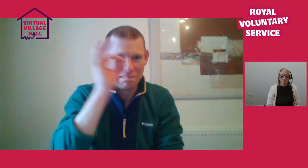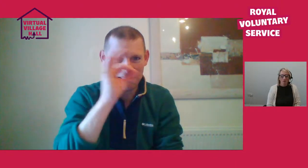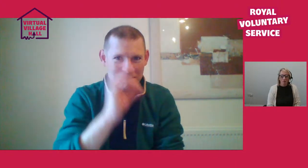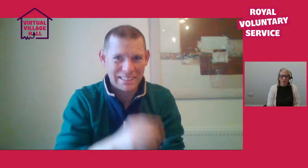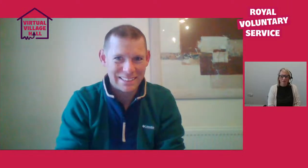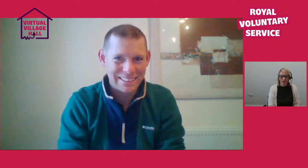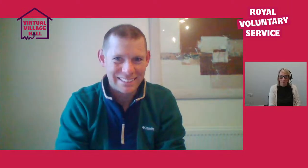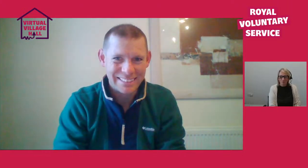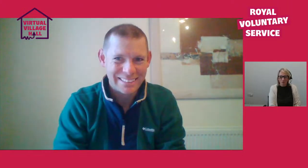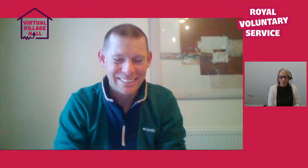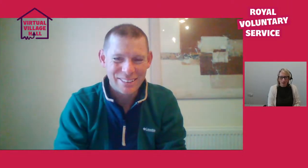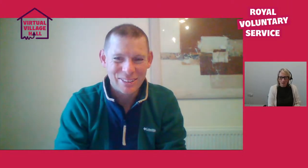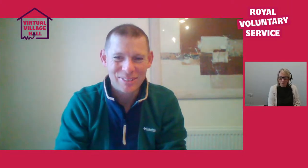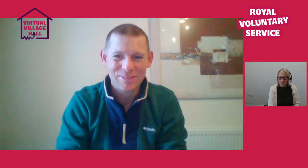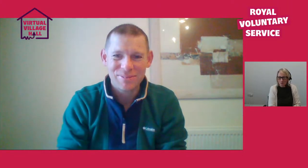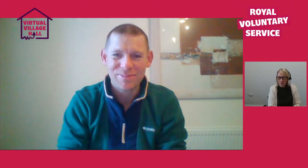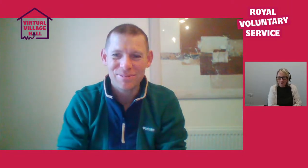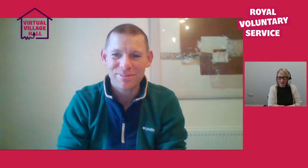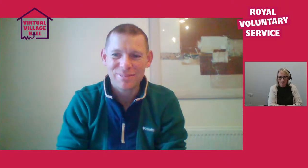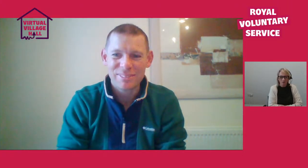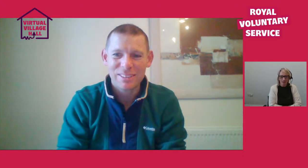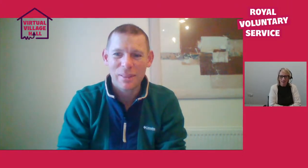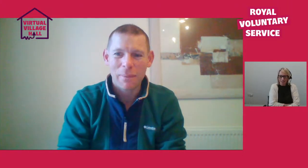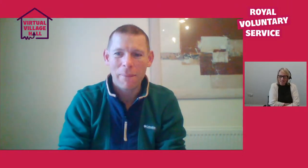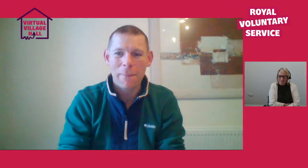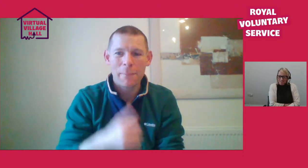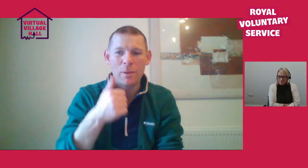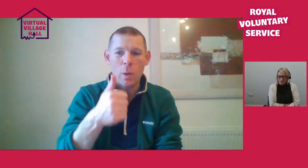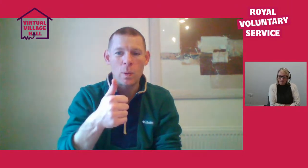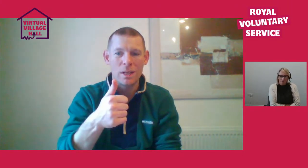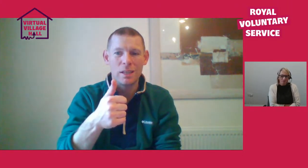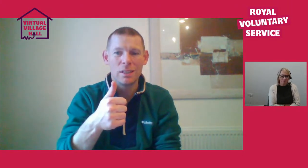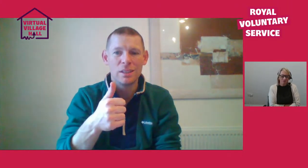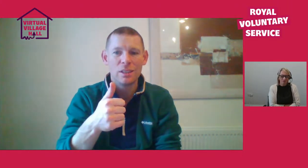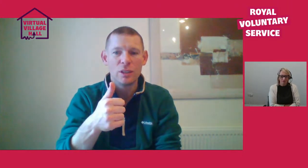Sorry, Joan, I'm not being very helpful. I'm a bit clueless about that hobby.